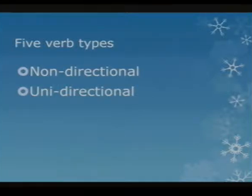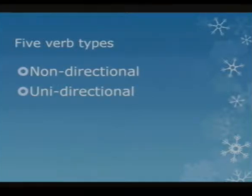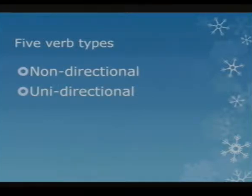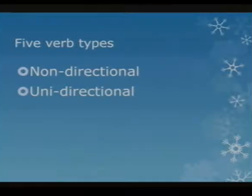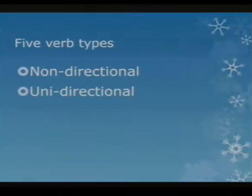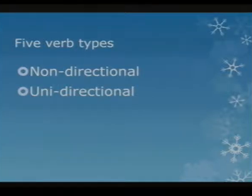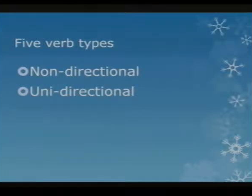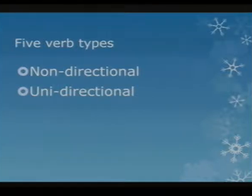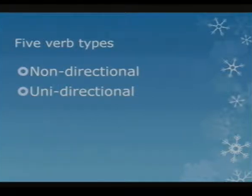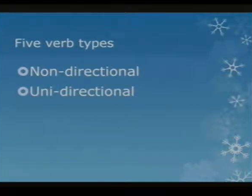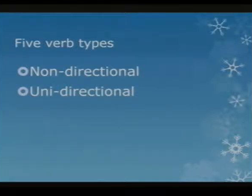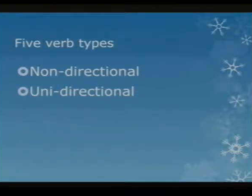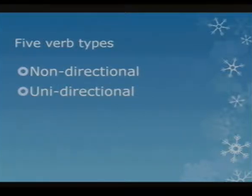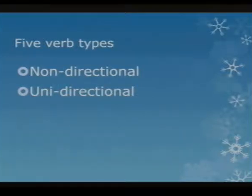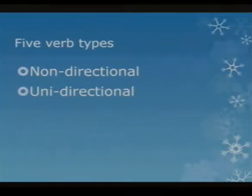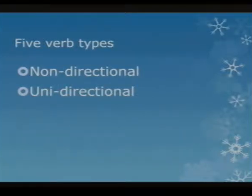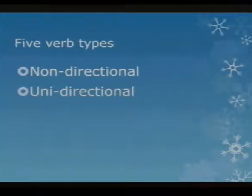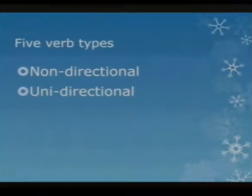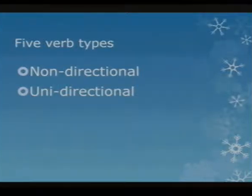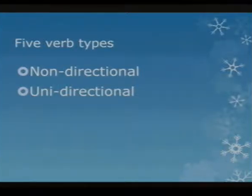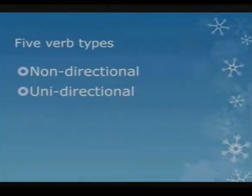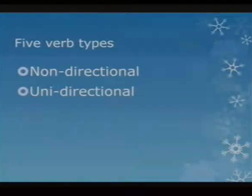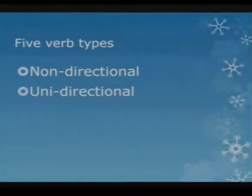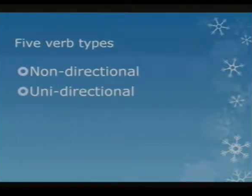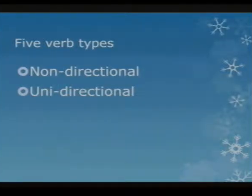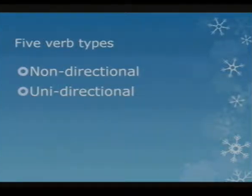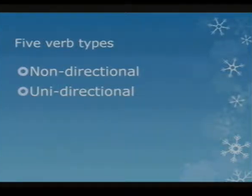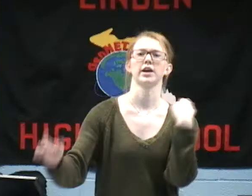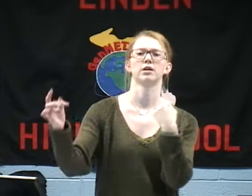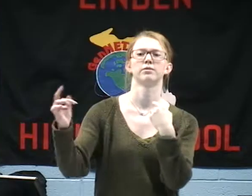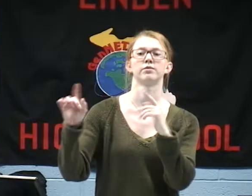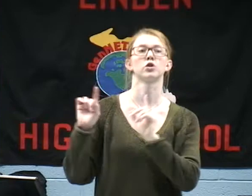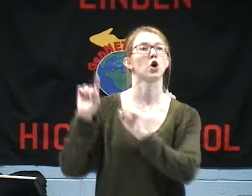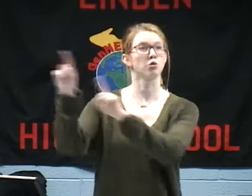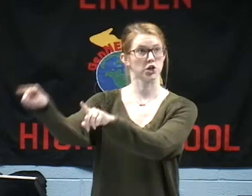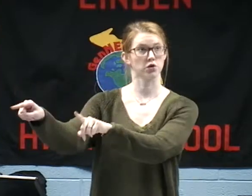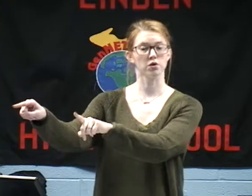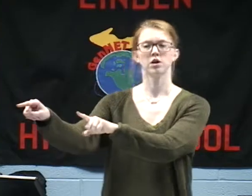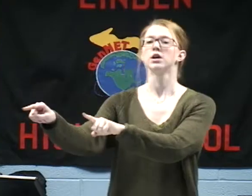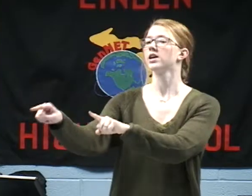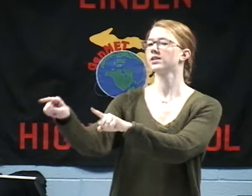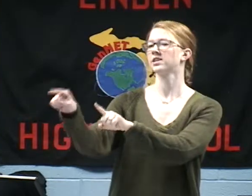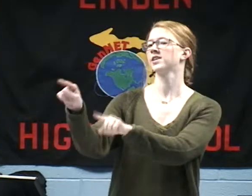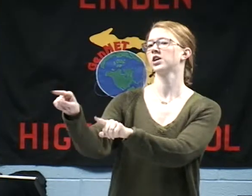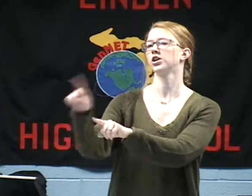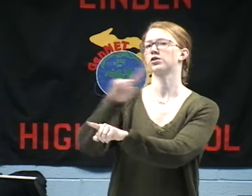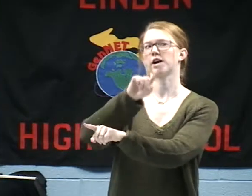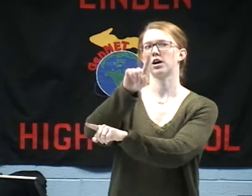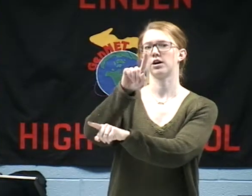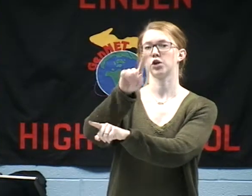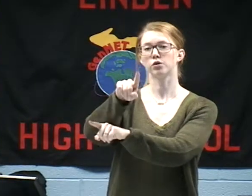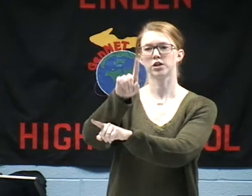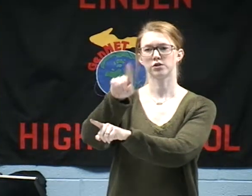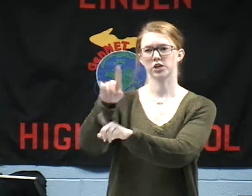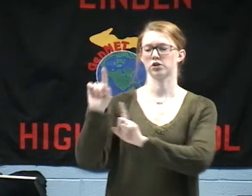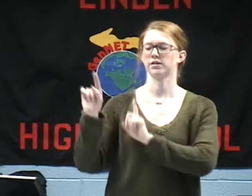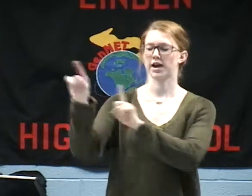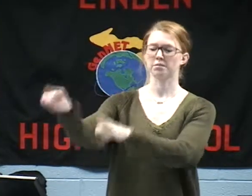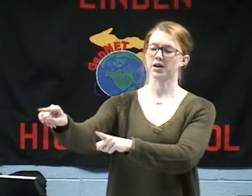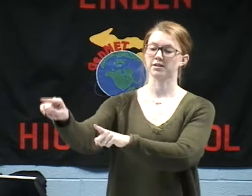a handful that go from the receiver to the signer. So like go to It's considered a unidirectional sign because as